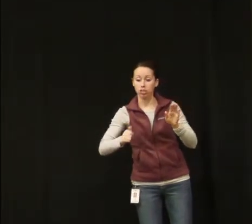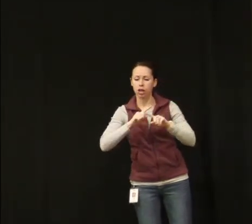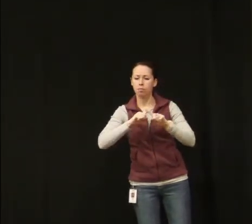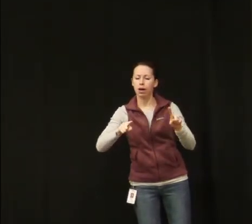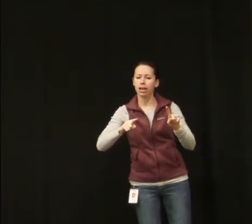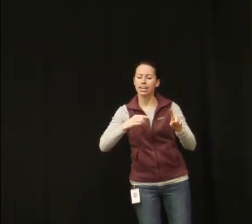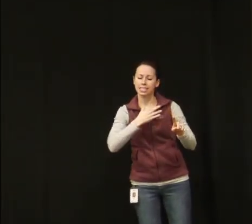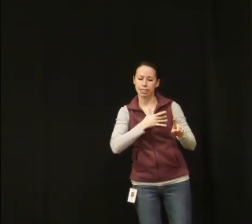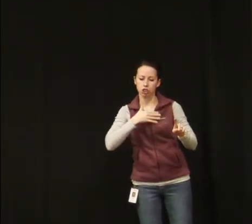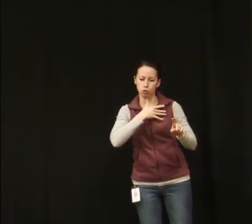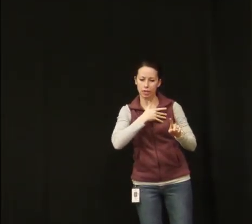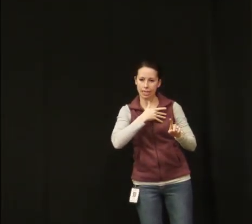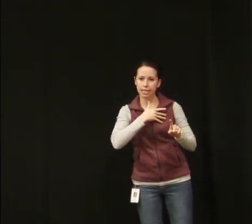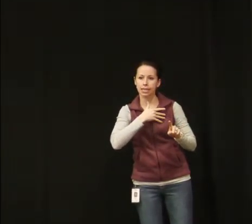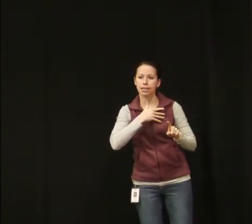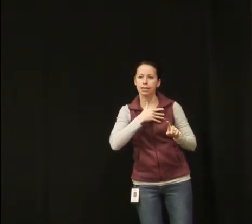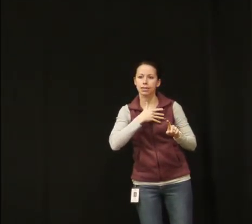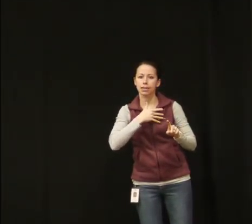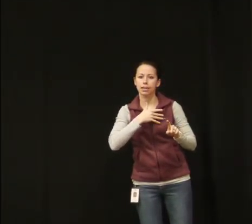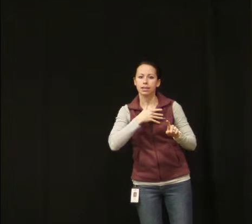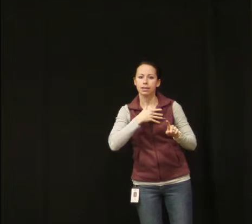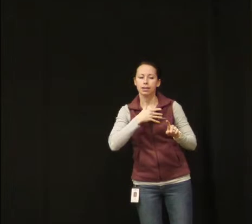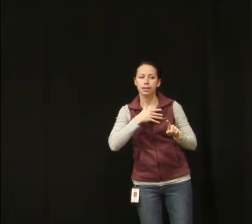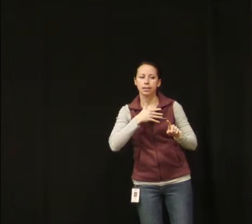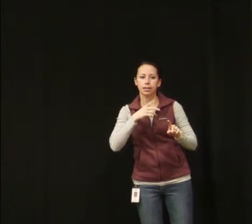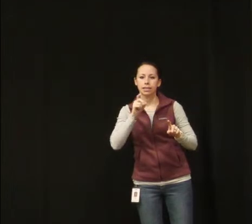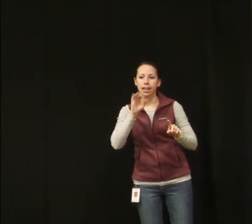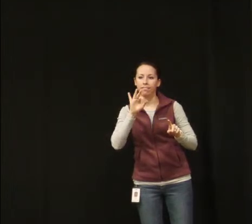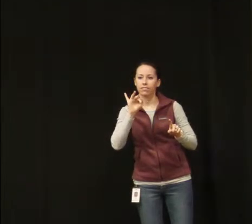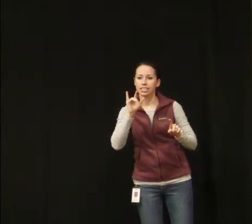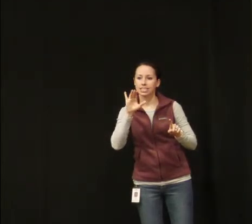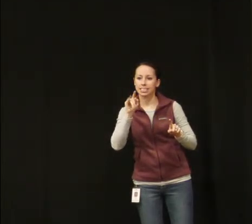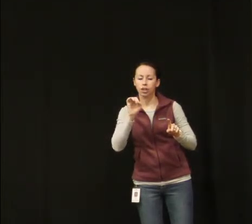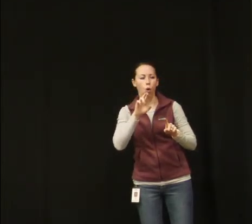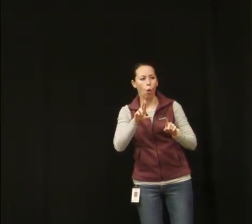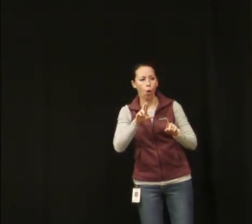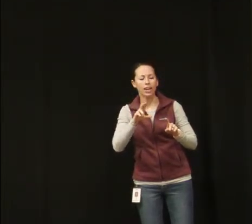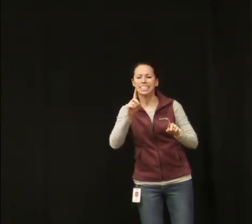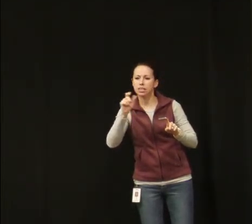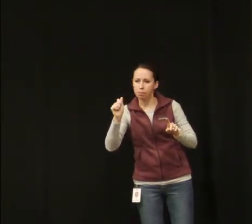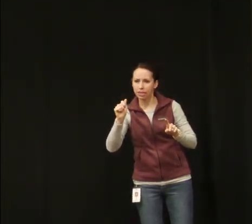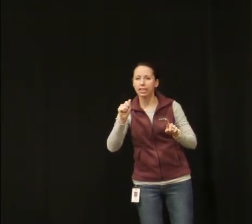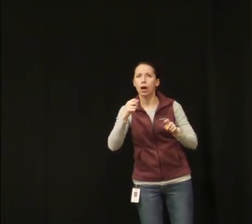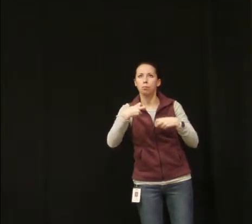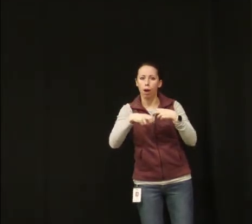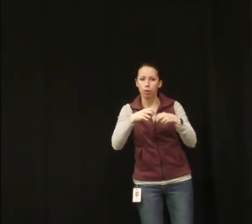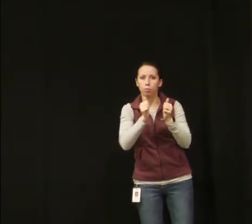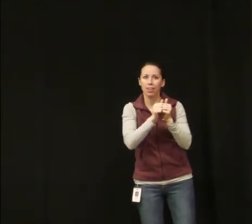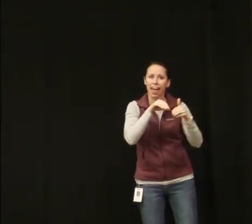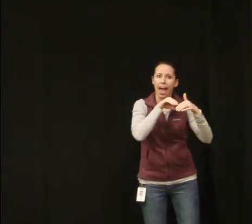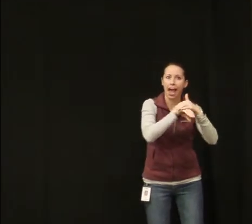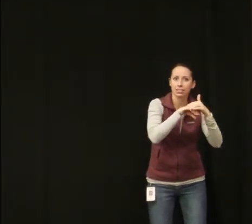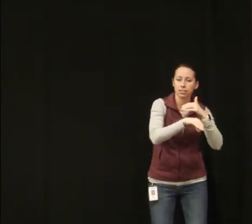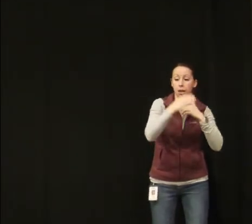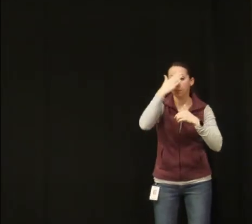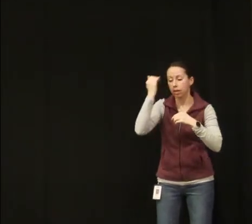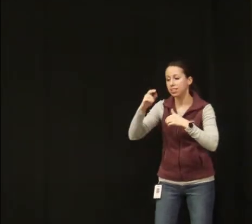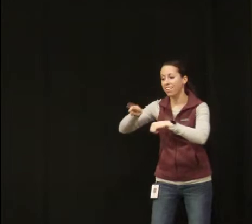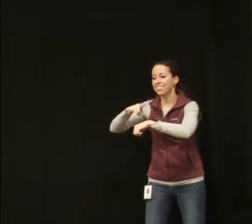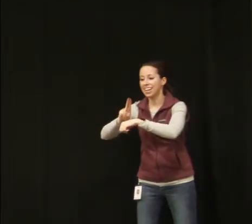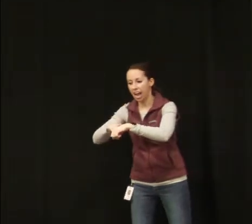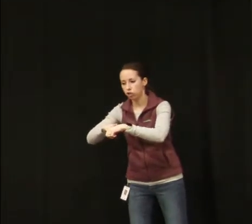sensory disability. So it is a problem of access to, because a child of language and natural language